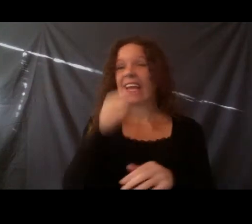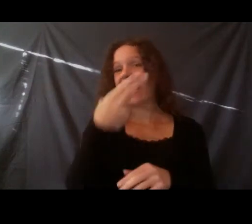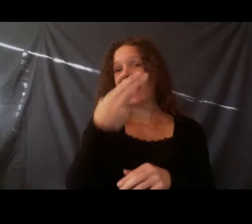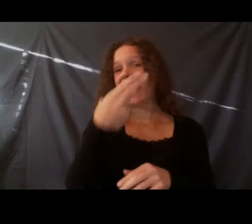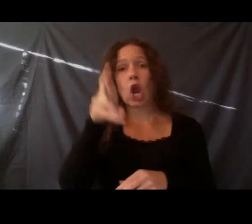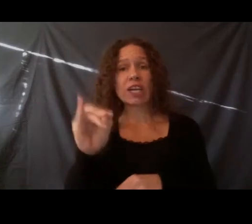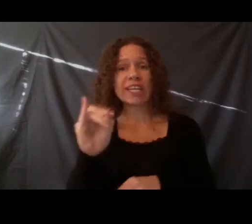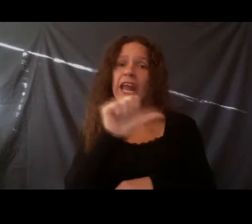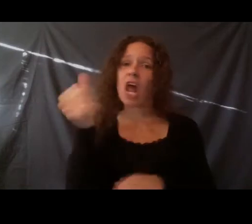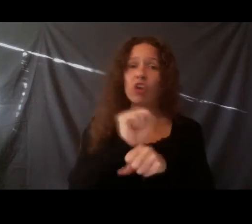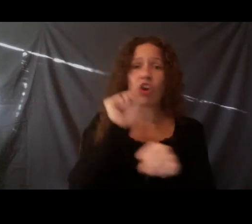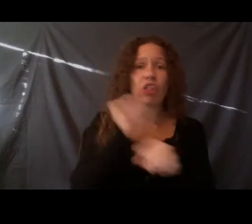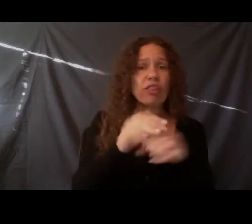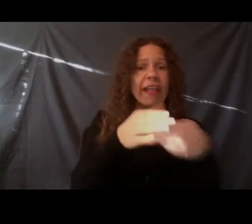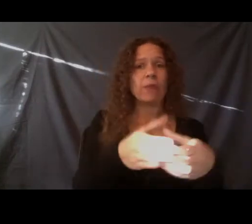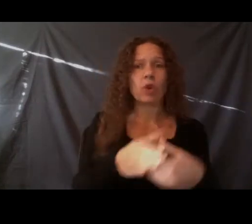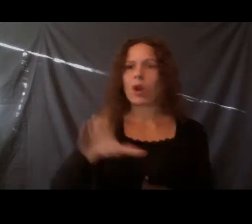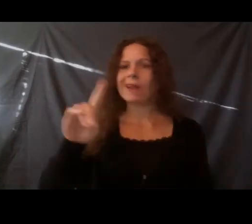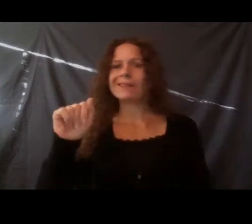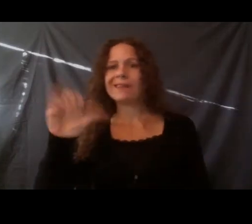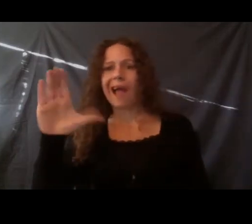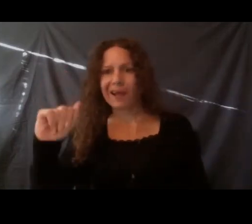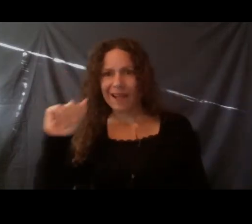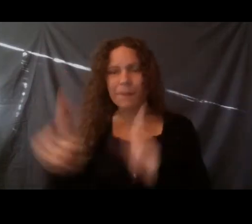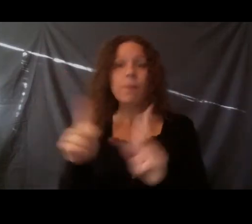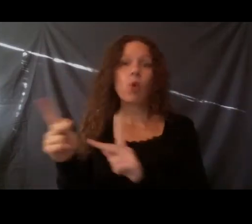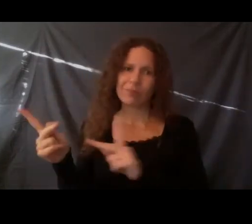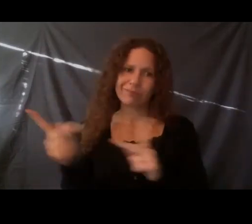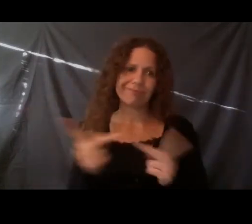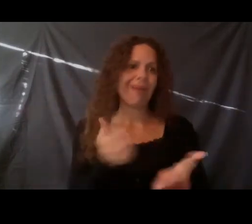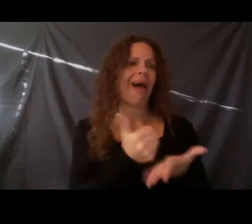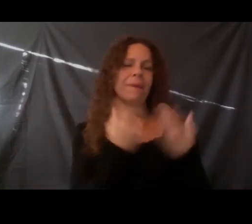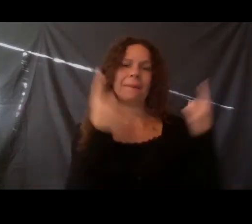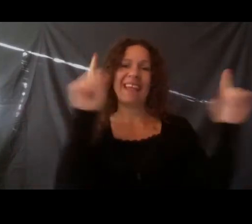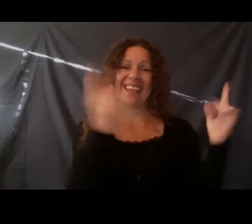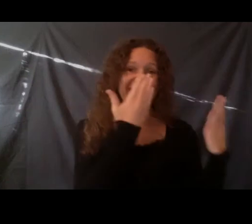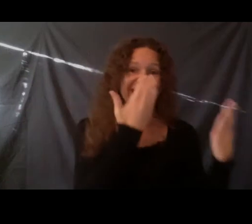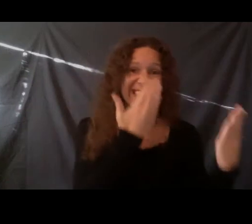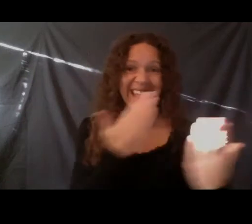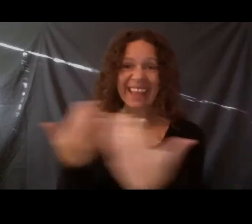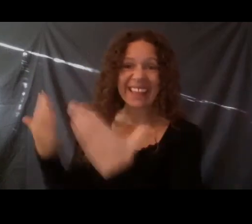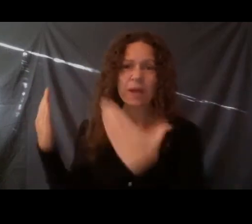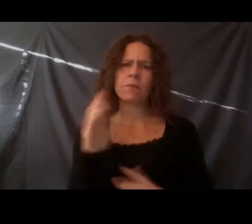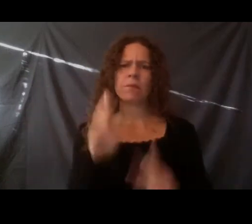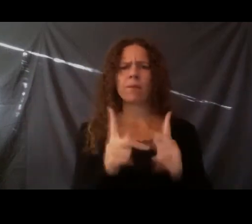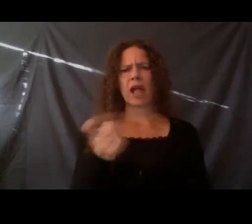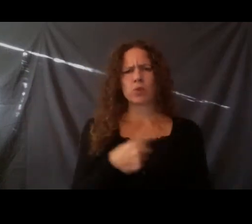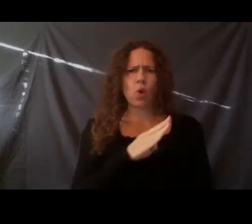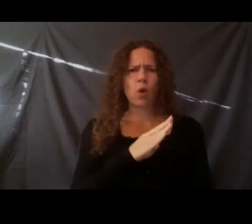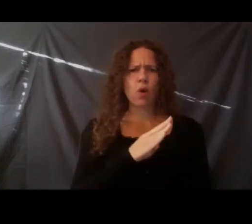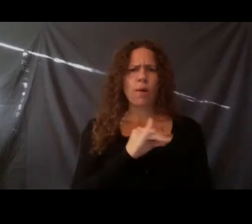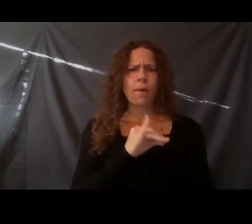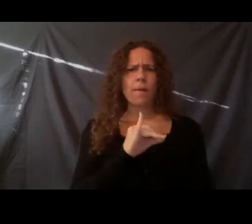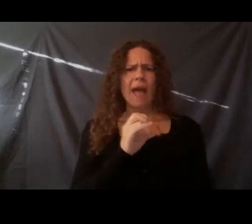folks and a lot of the DACA folks. So I want to thank them. And, you know, people ask, well, what did Biden do in California? Well,